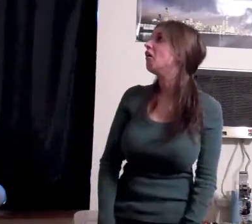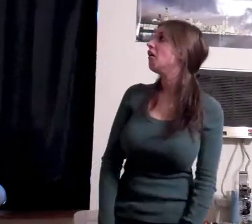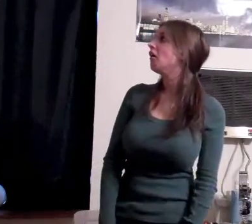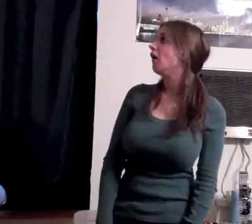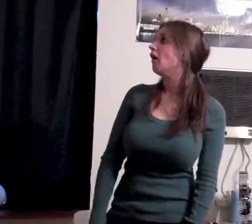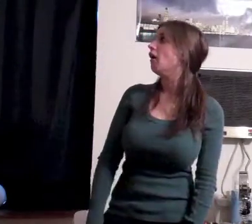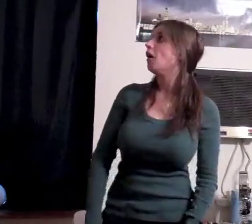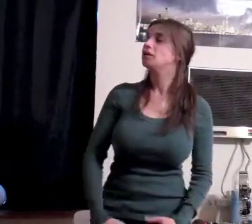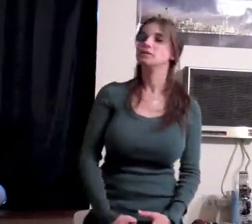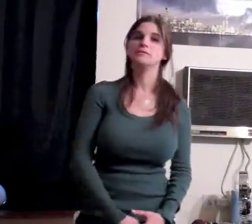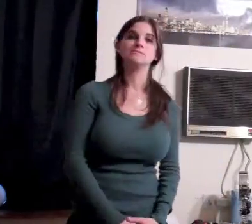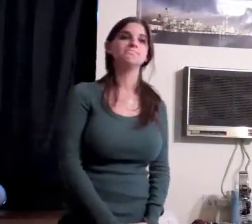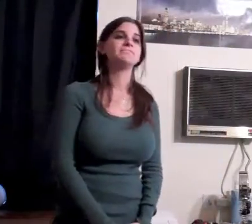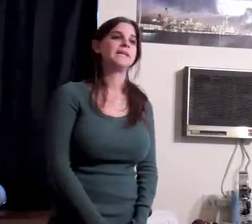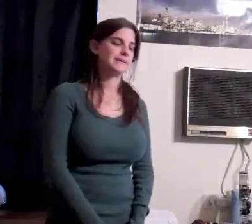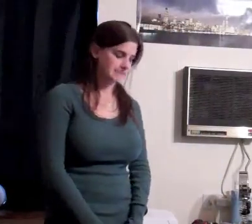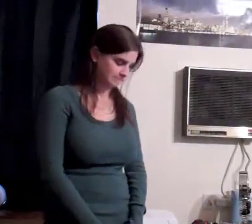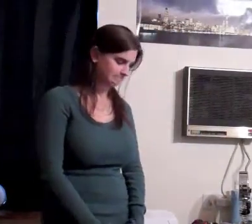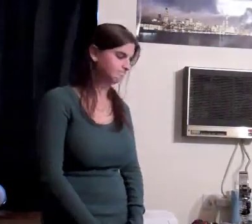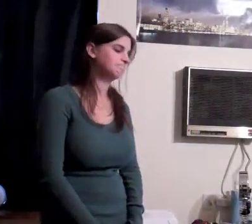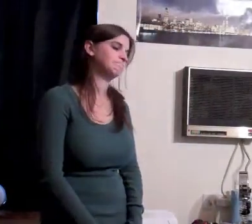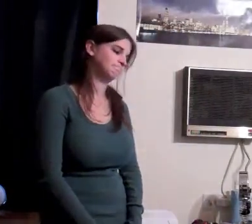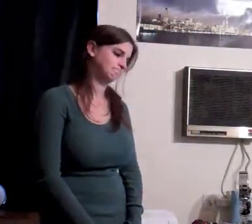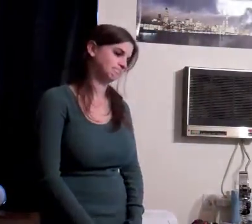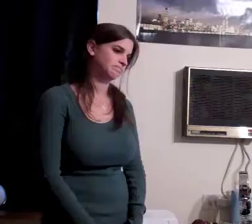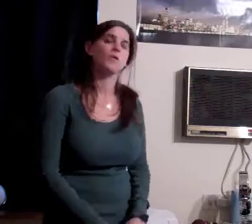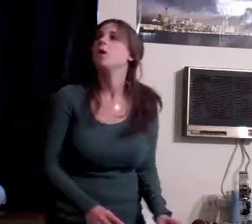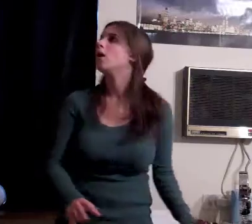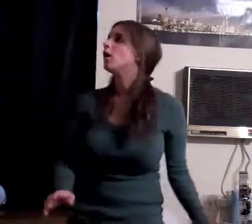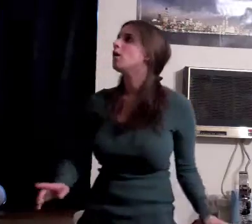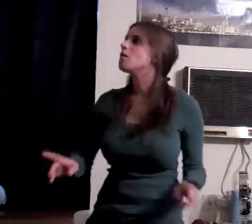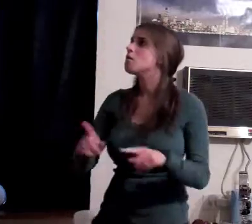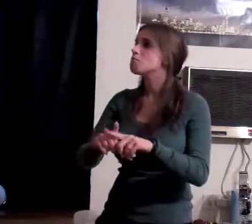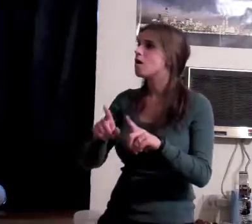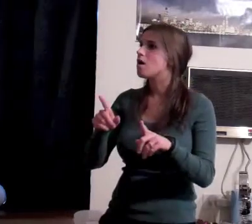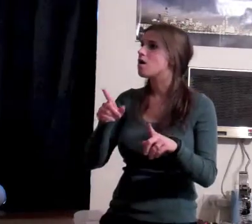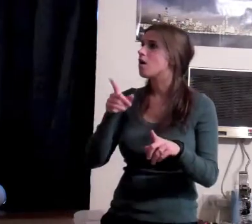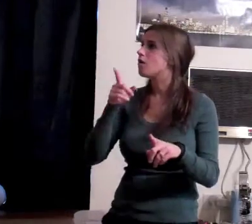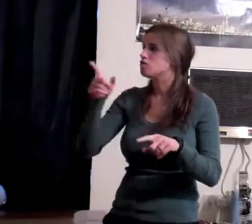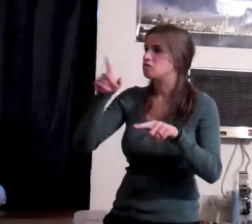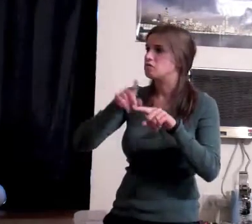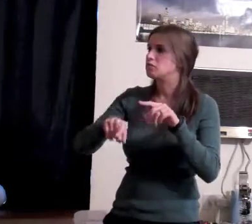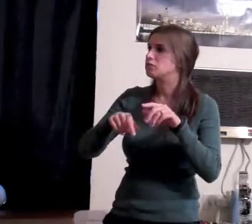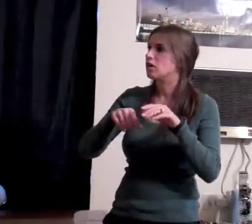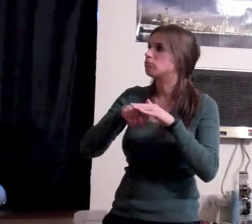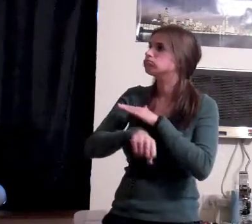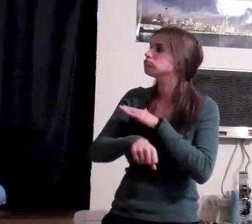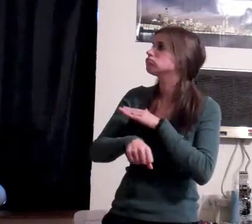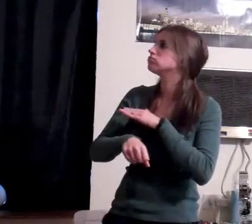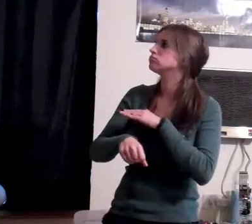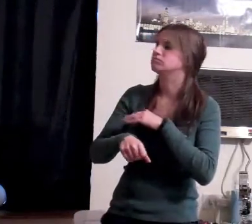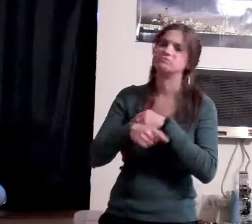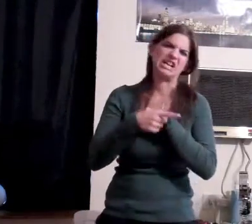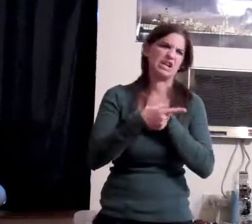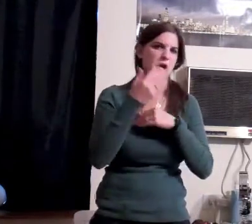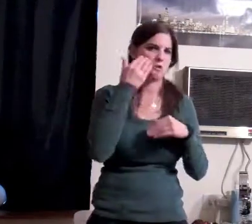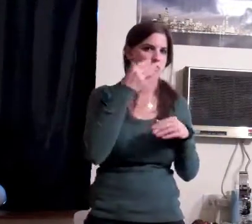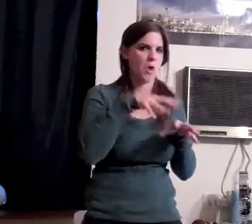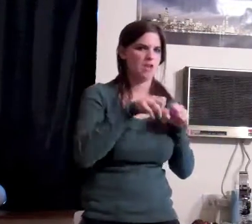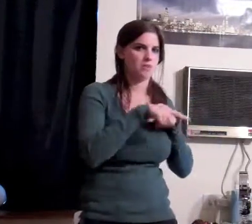said, yes. And she said, but Mom, you can't have kids, because she knows I adopted her and that I can't have kids. And I said, yes.